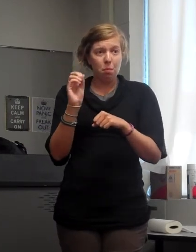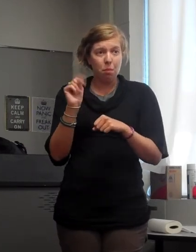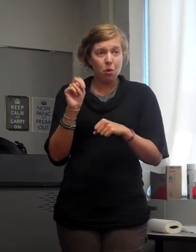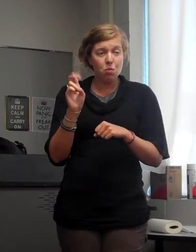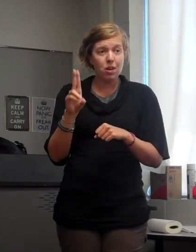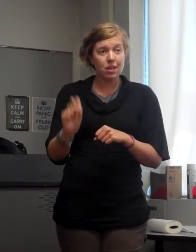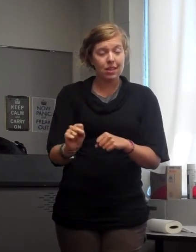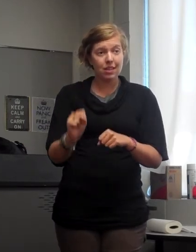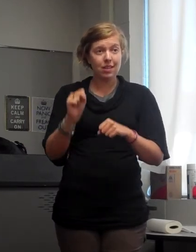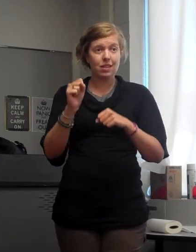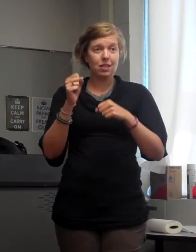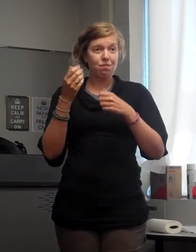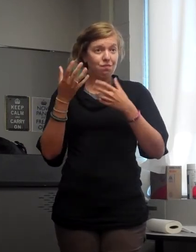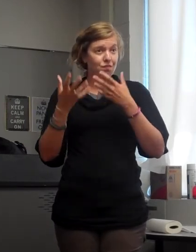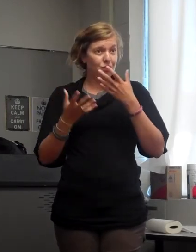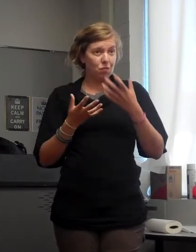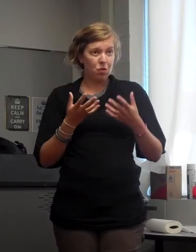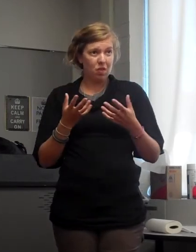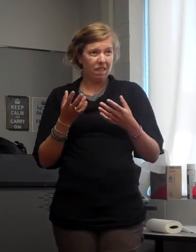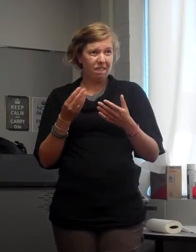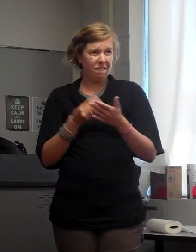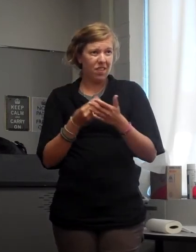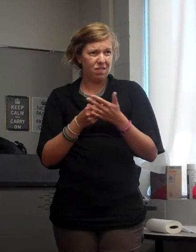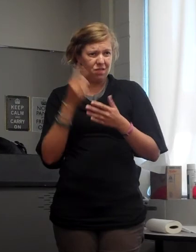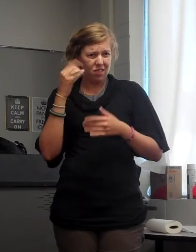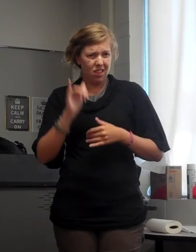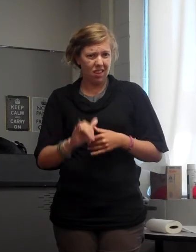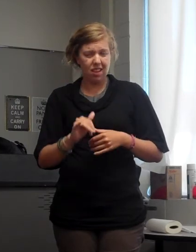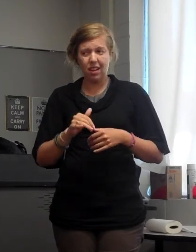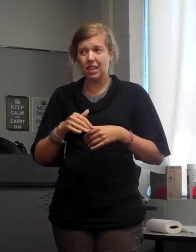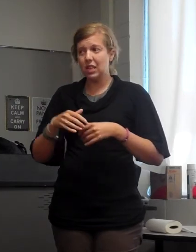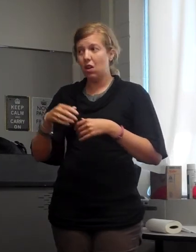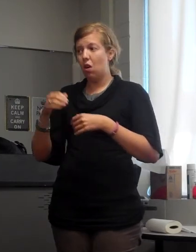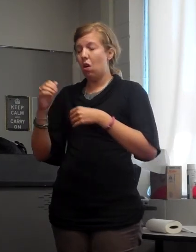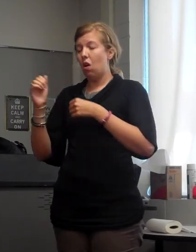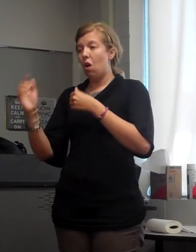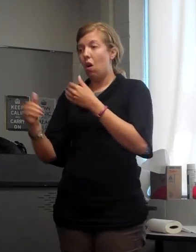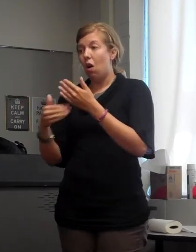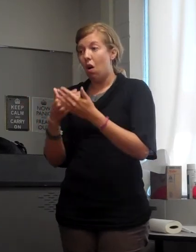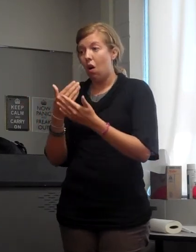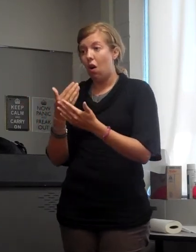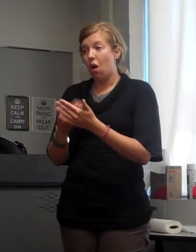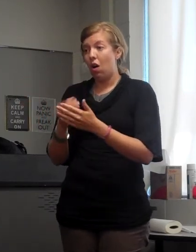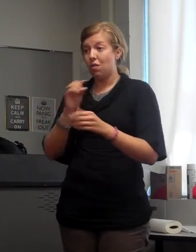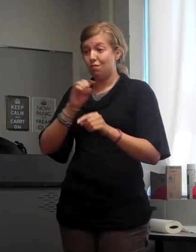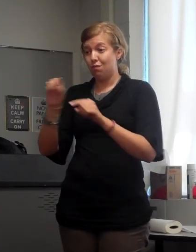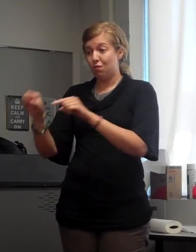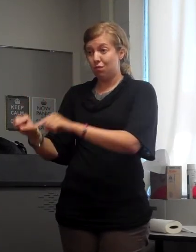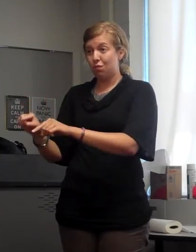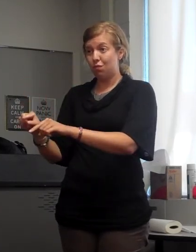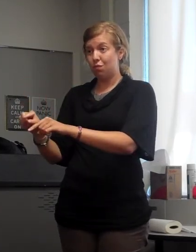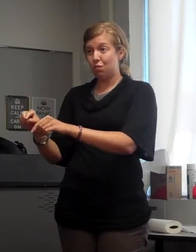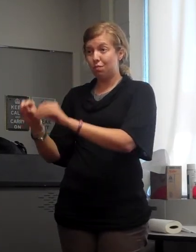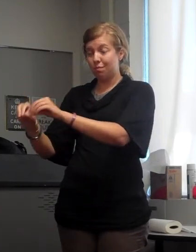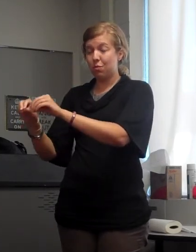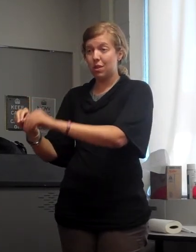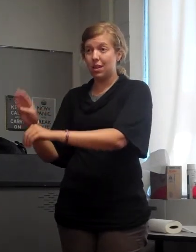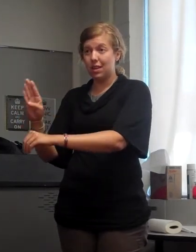All goes to debt. Now, I did get a bonus at work this year, and that went towards our vacation. So then, because we're going to take a